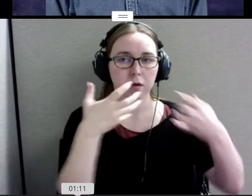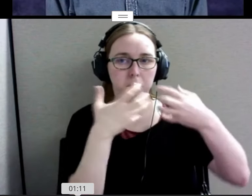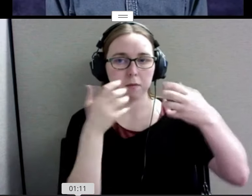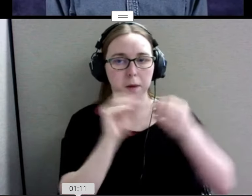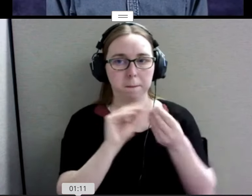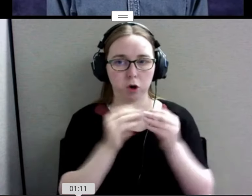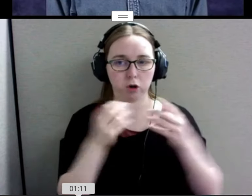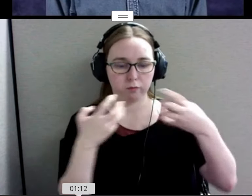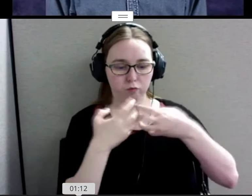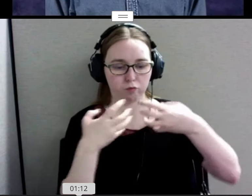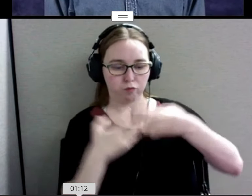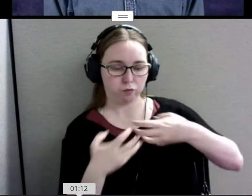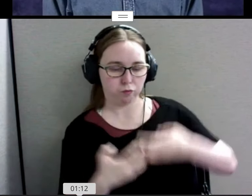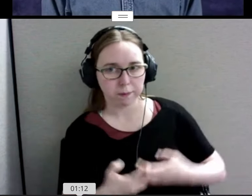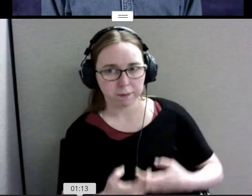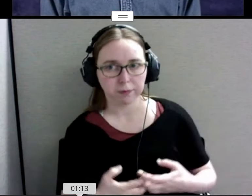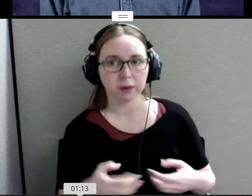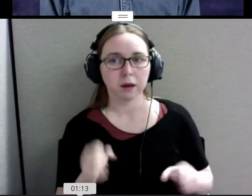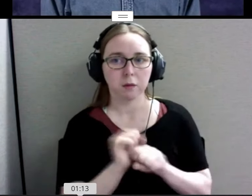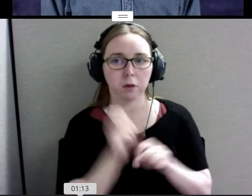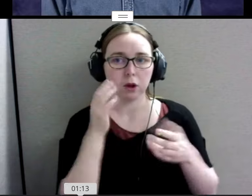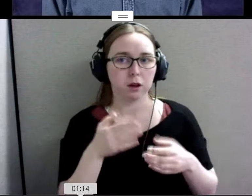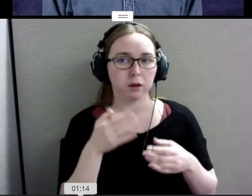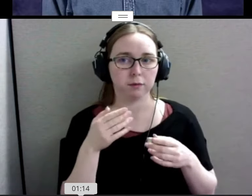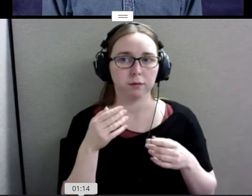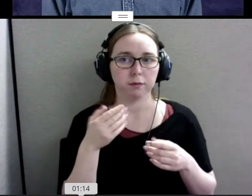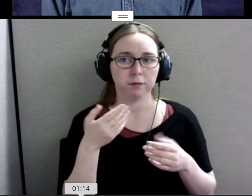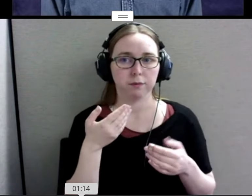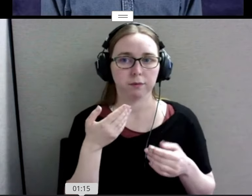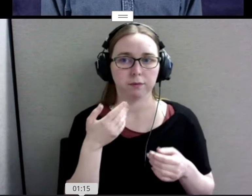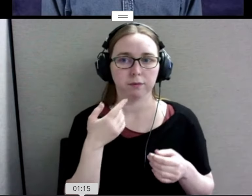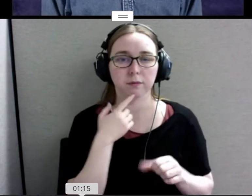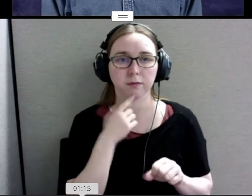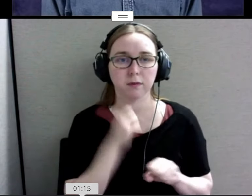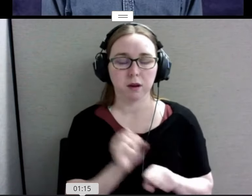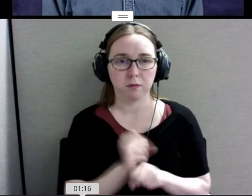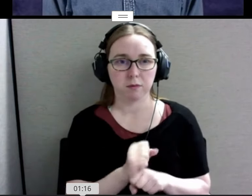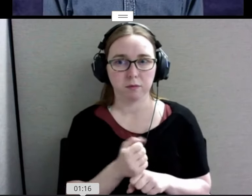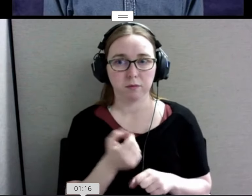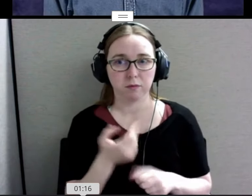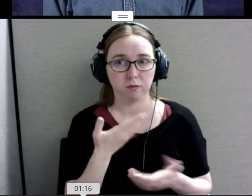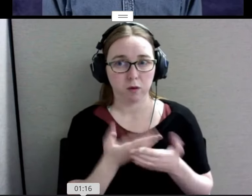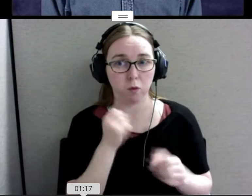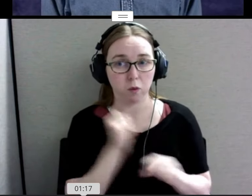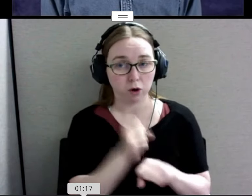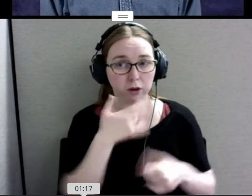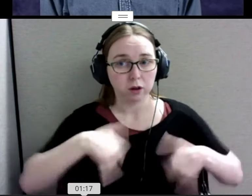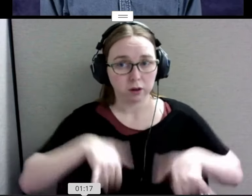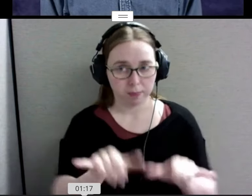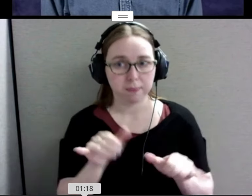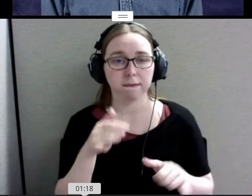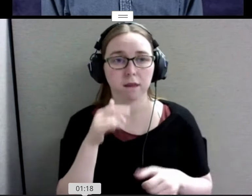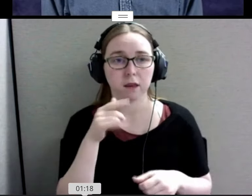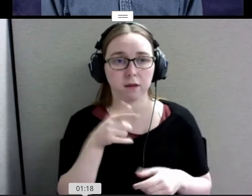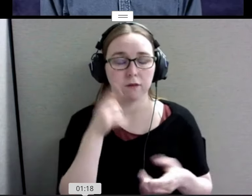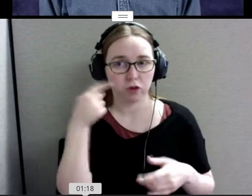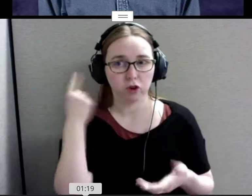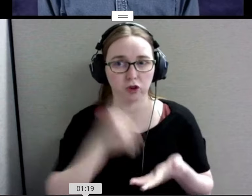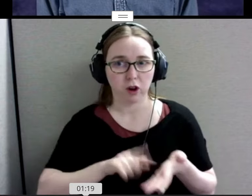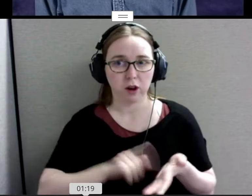up numbers to ensure that in fact the employee is an existing employee active, because this is one of the first checks that are used in order